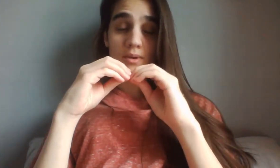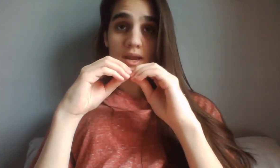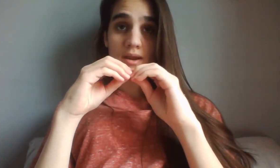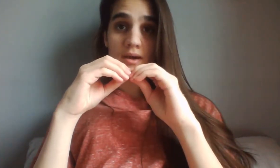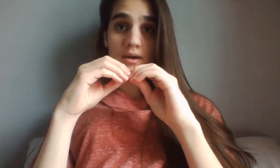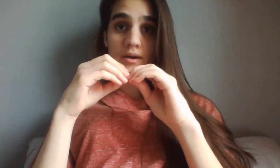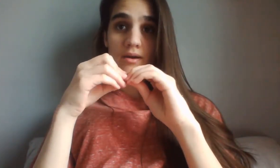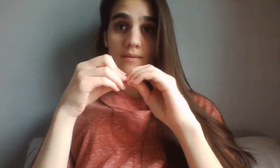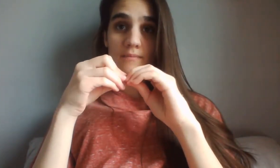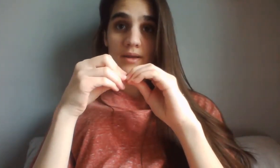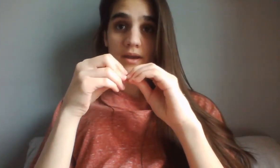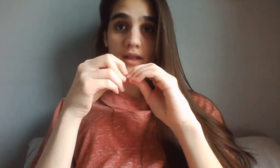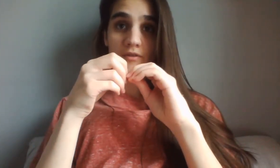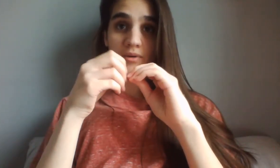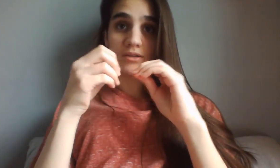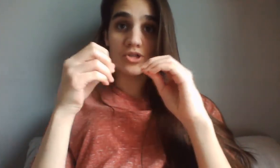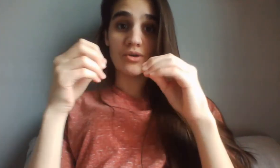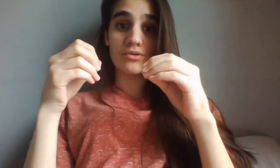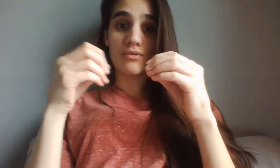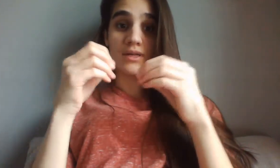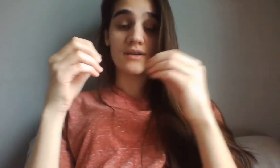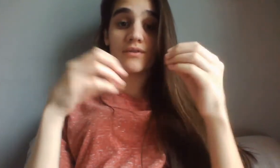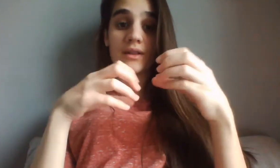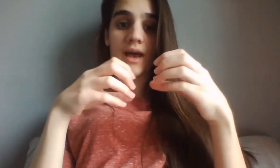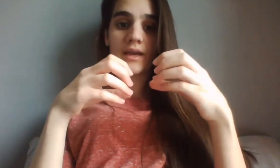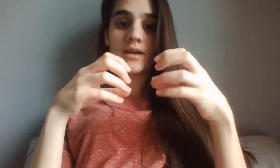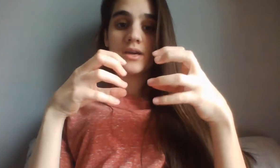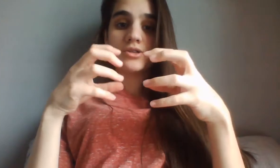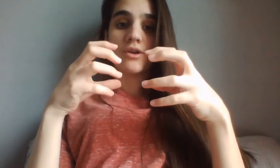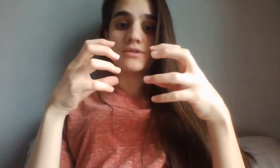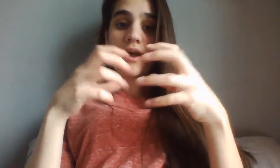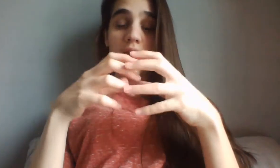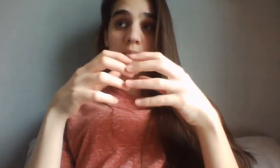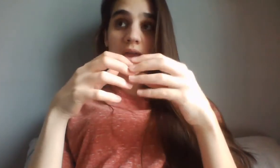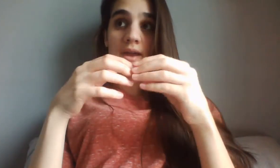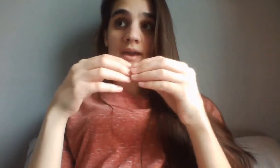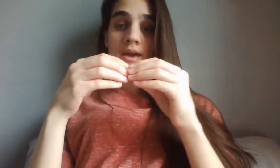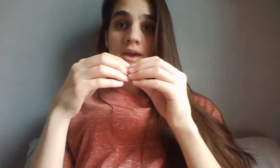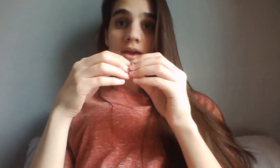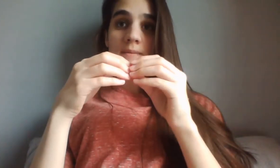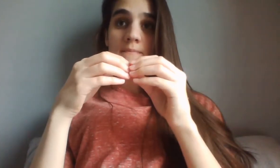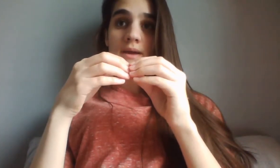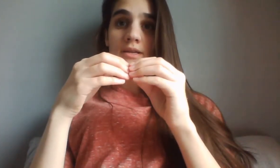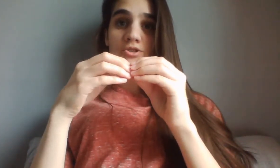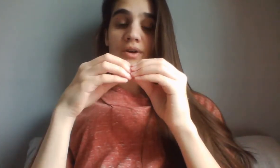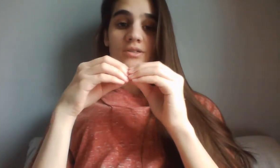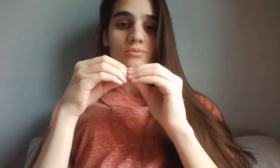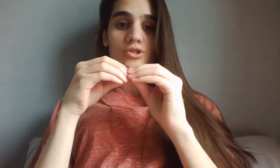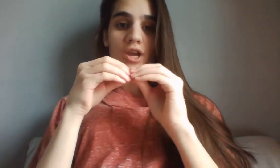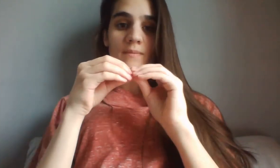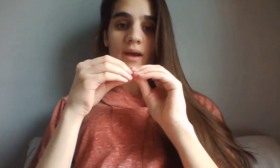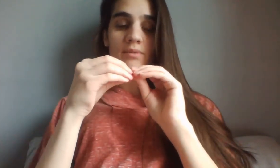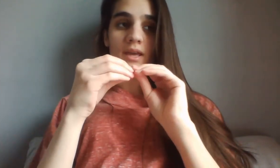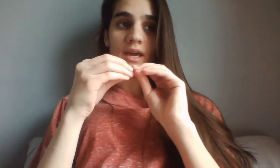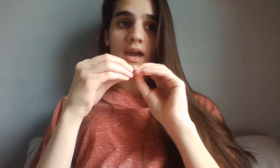in her life, because it shows her in a different light. It shows her happy and interacting with Jamie happily, and I